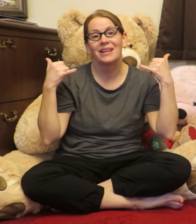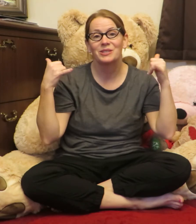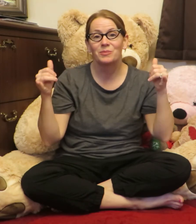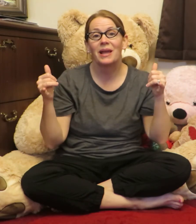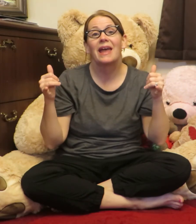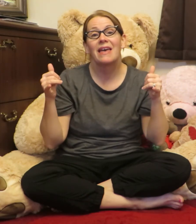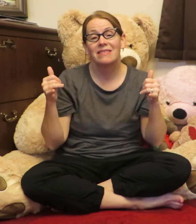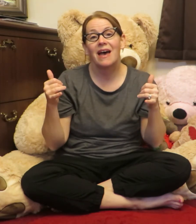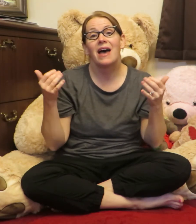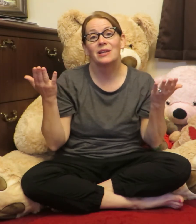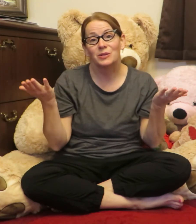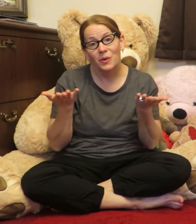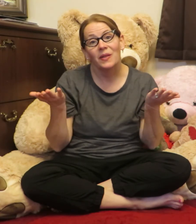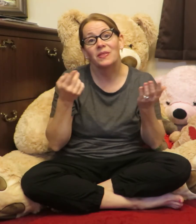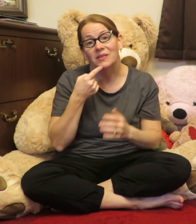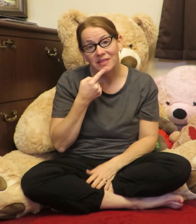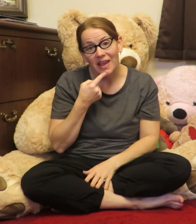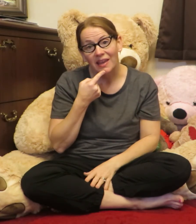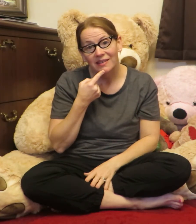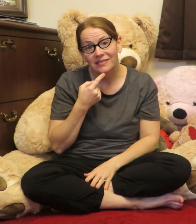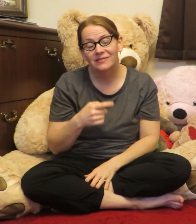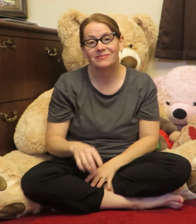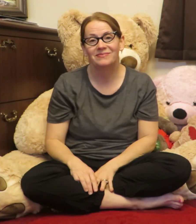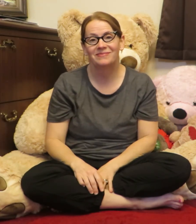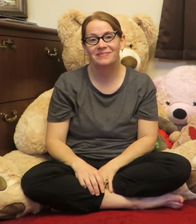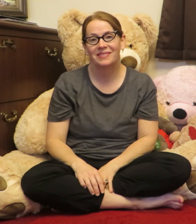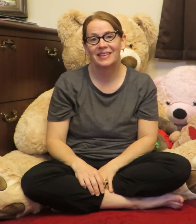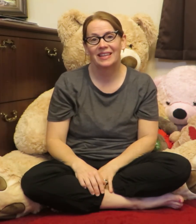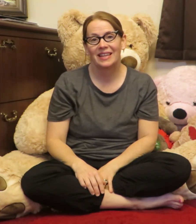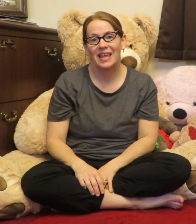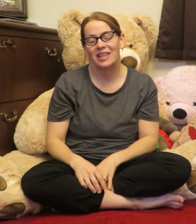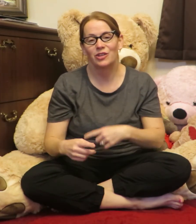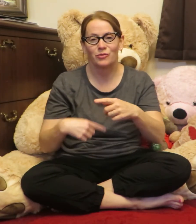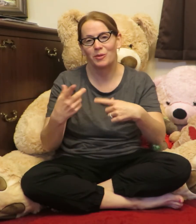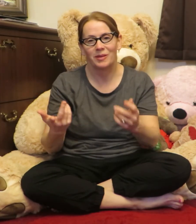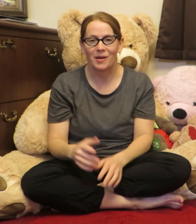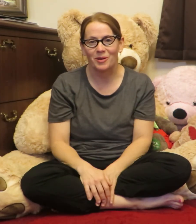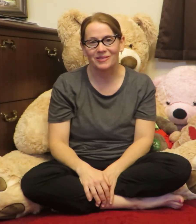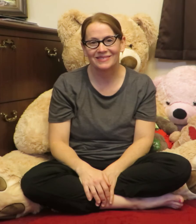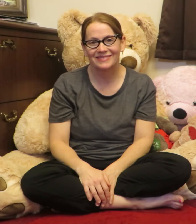to play, that is what they'll say. And then you repeat that part.